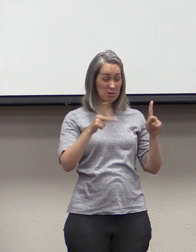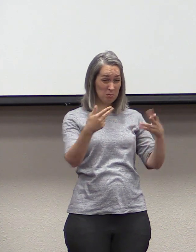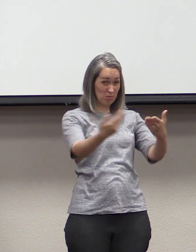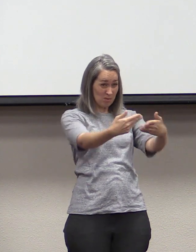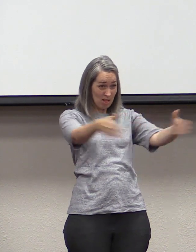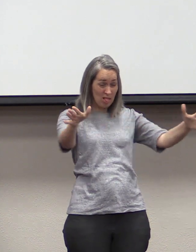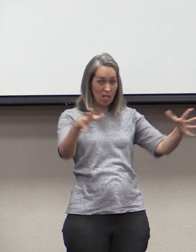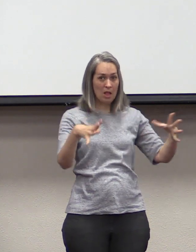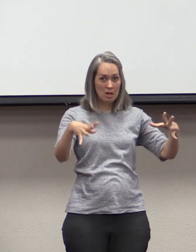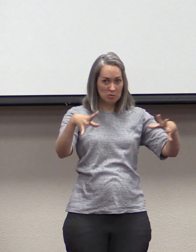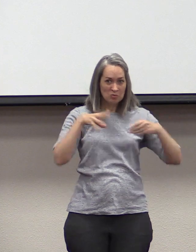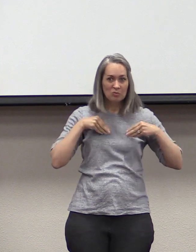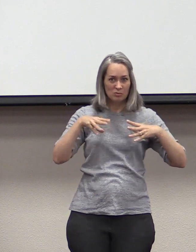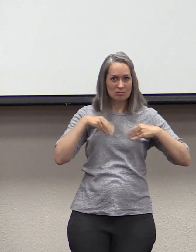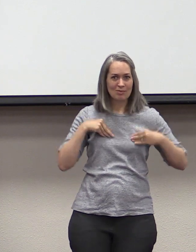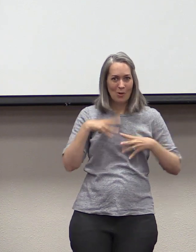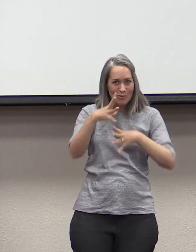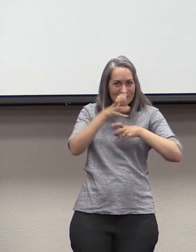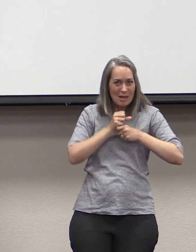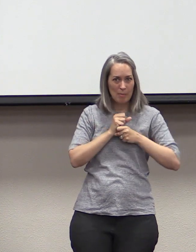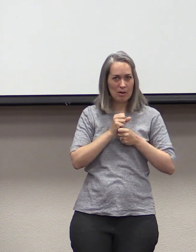been receptive and they're believing.